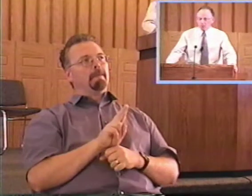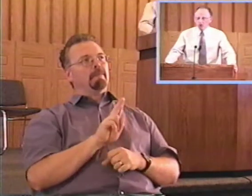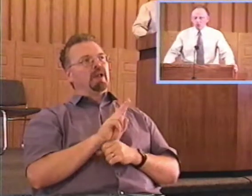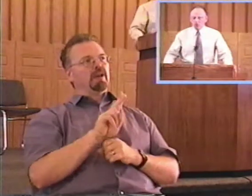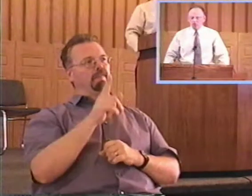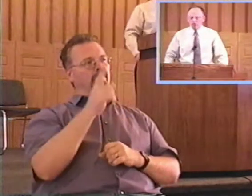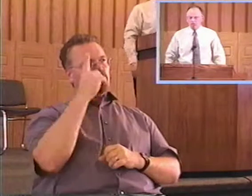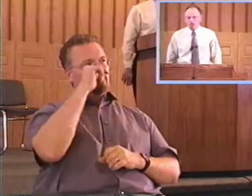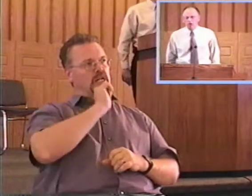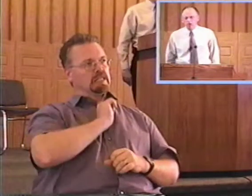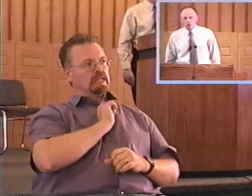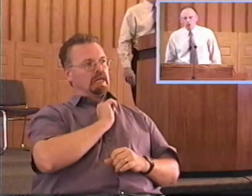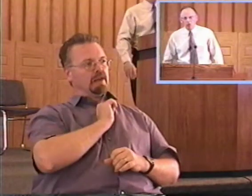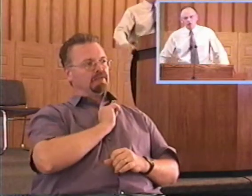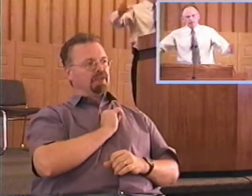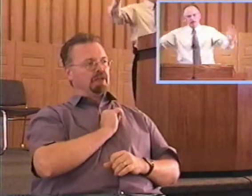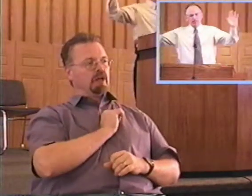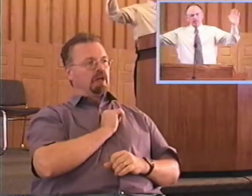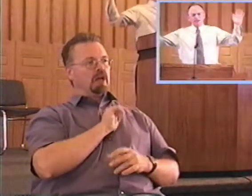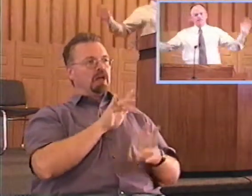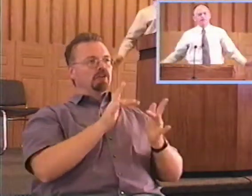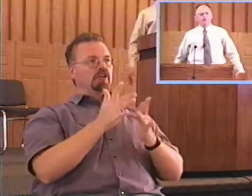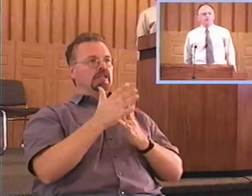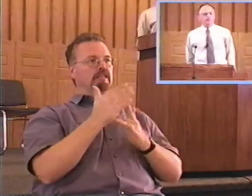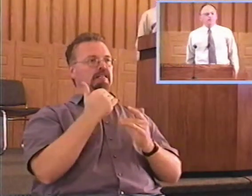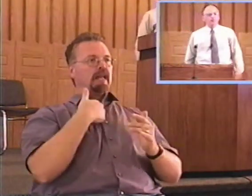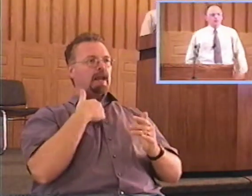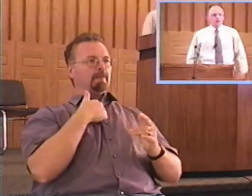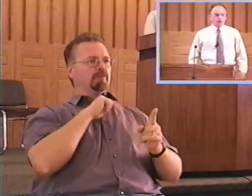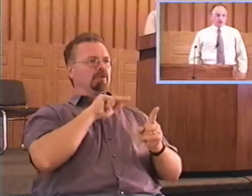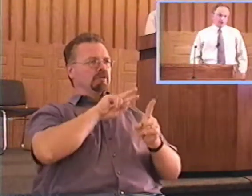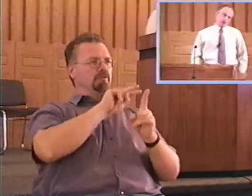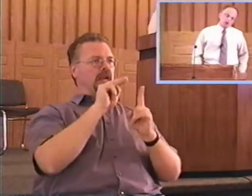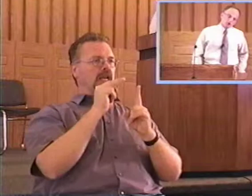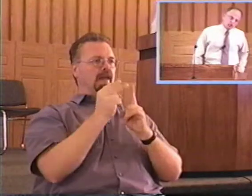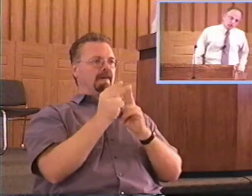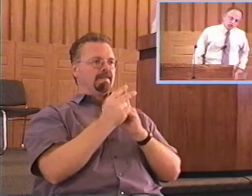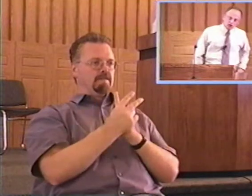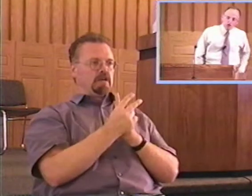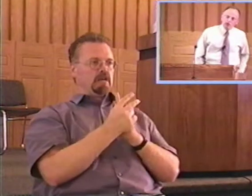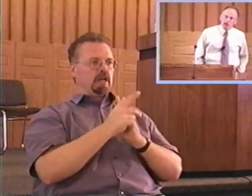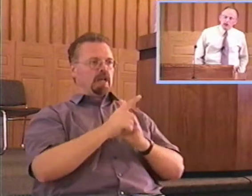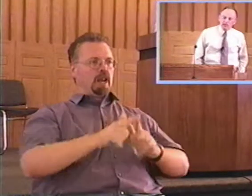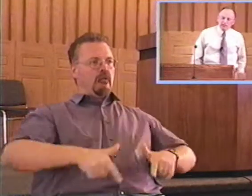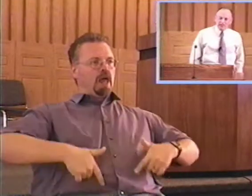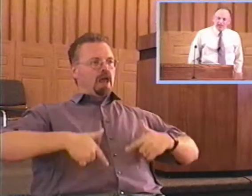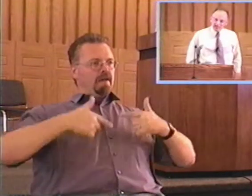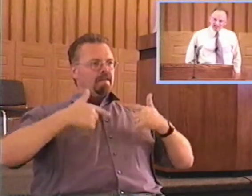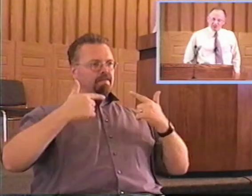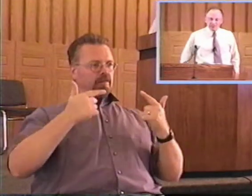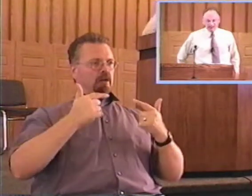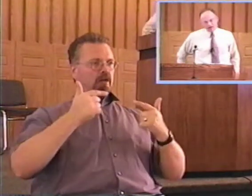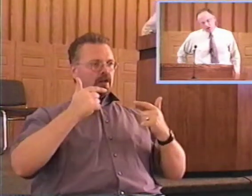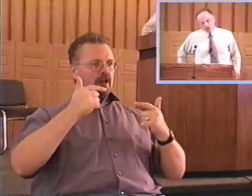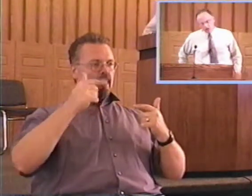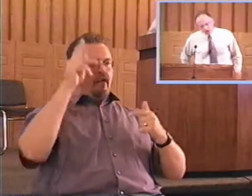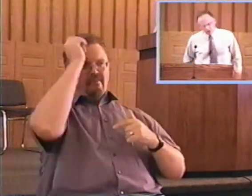Jesus had an outlook on all of life. The theologians call it an